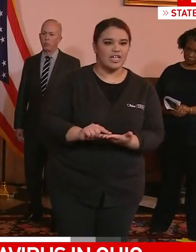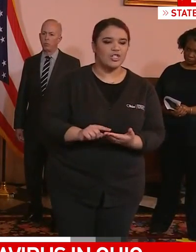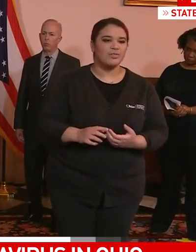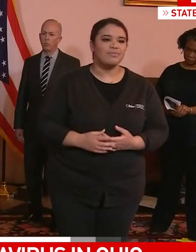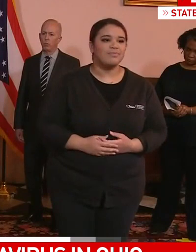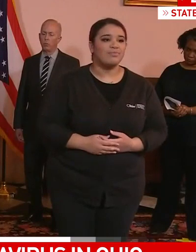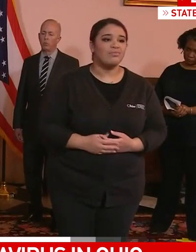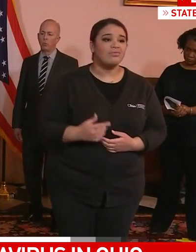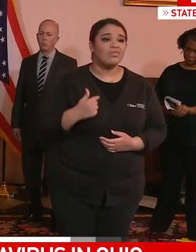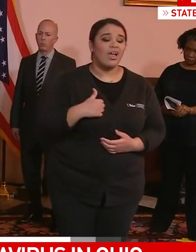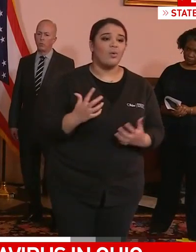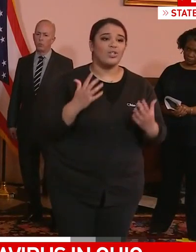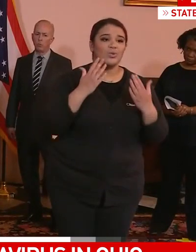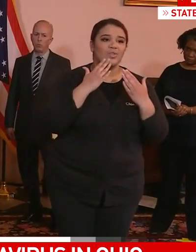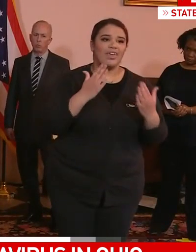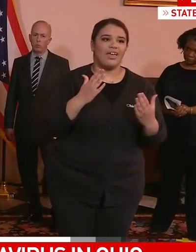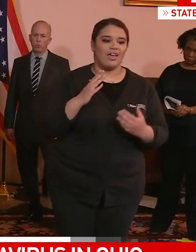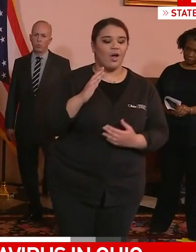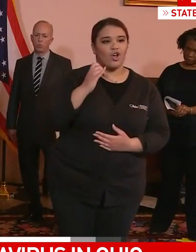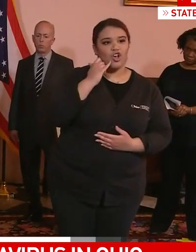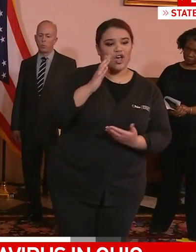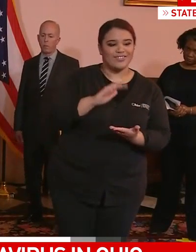call center, our